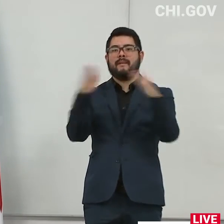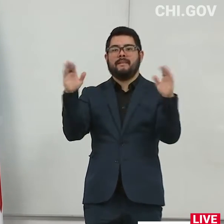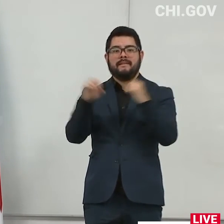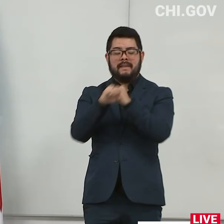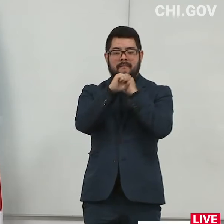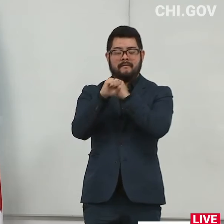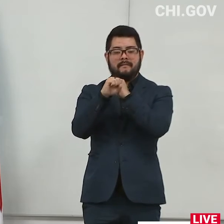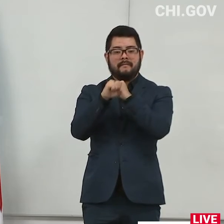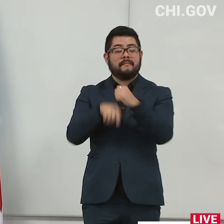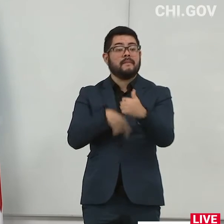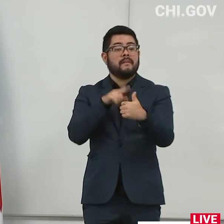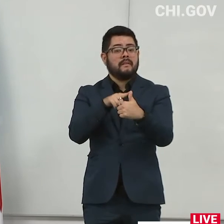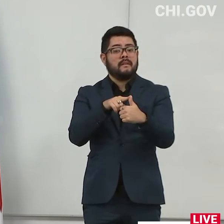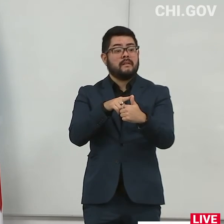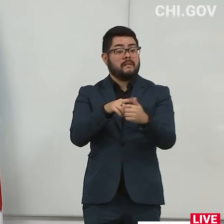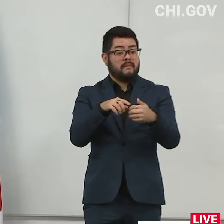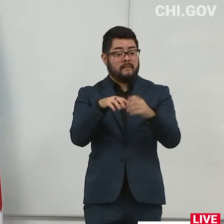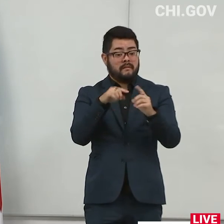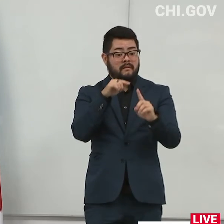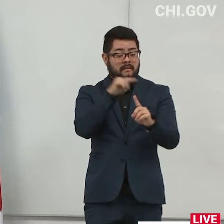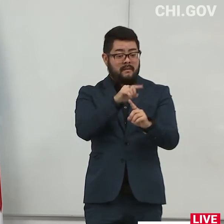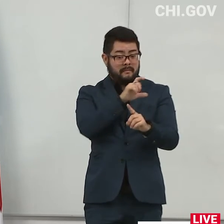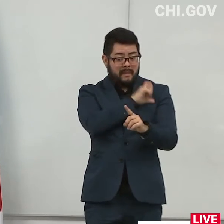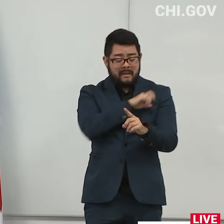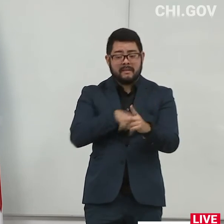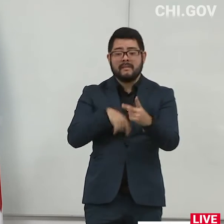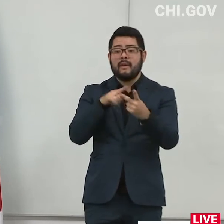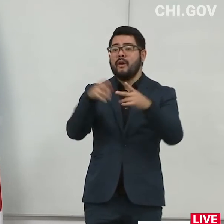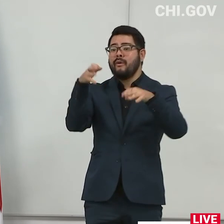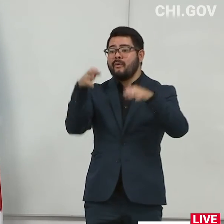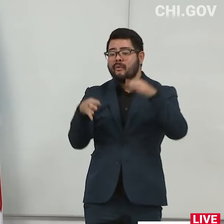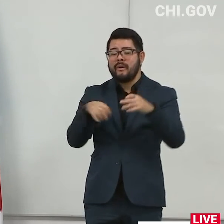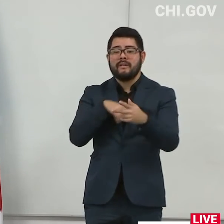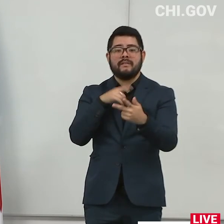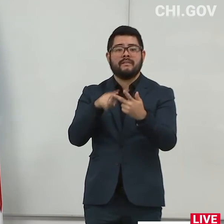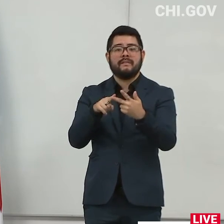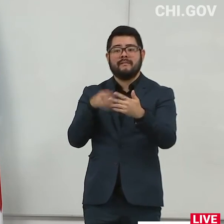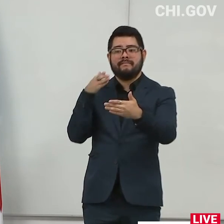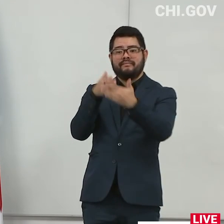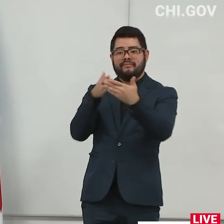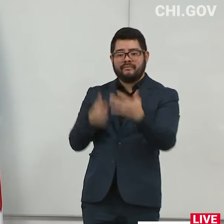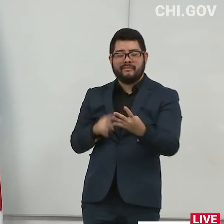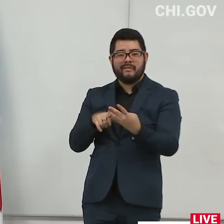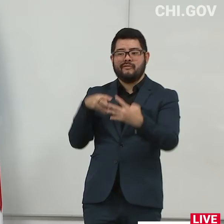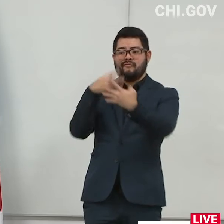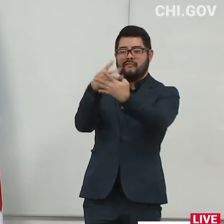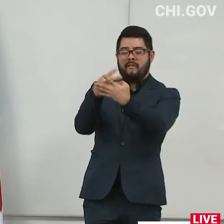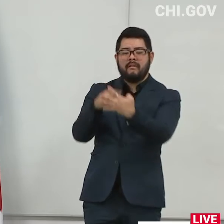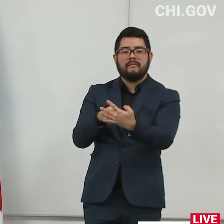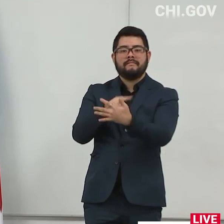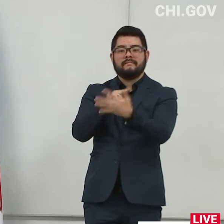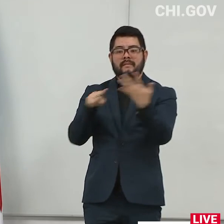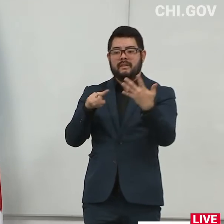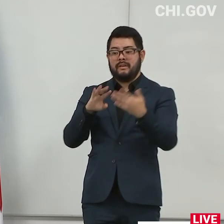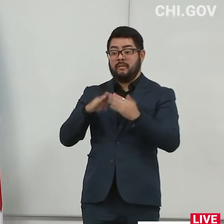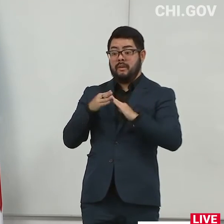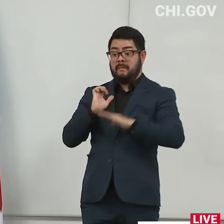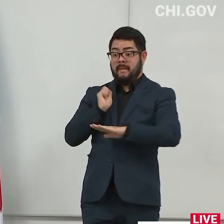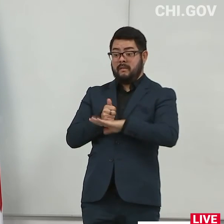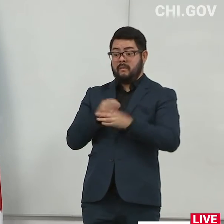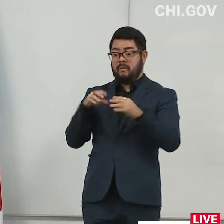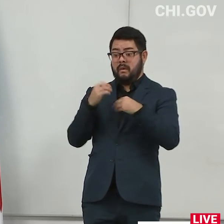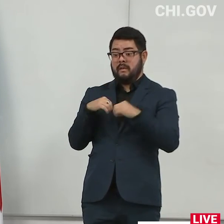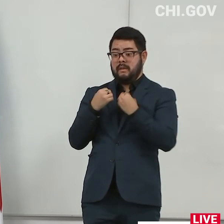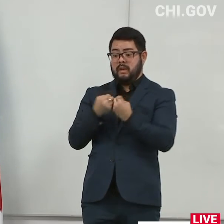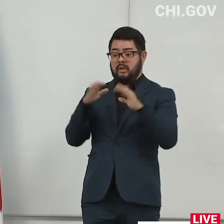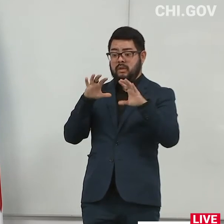federal partners are a part, but also the courts, the prosecutors, the jail, but also our community-based organizations,